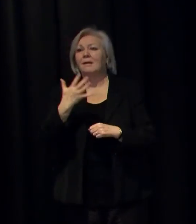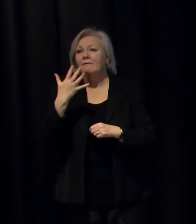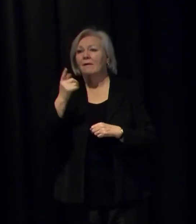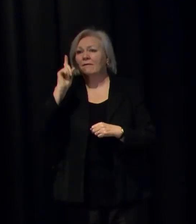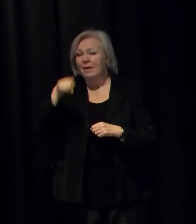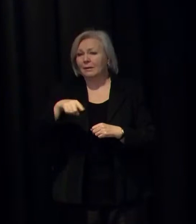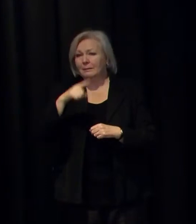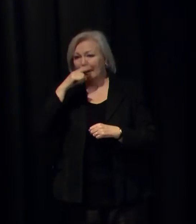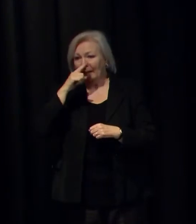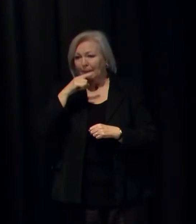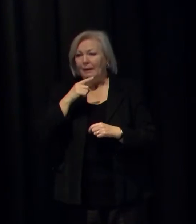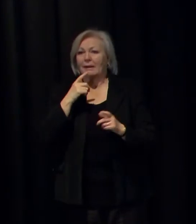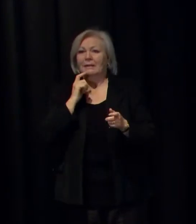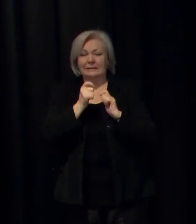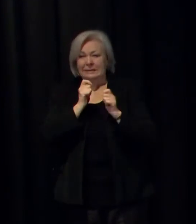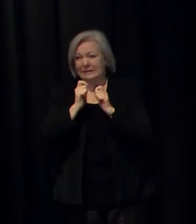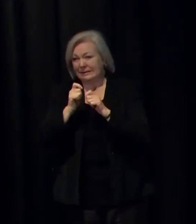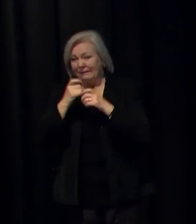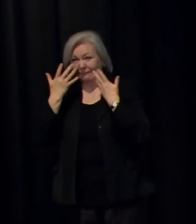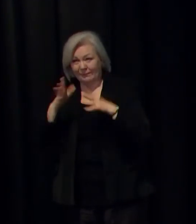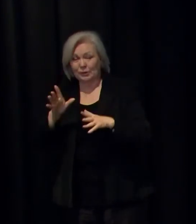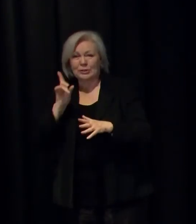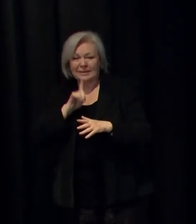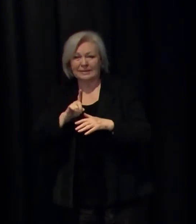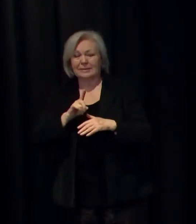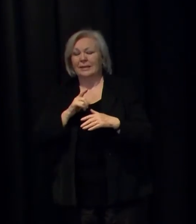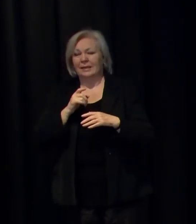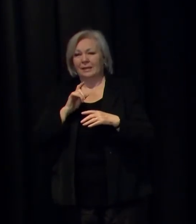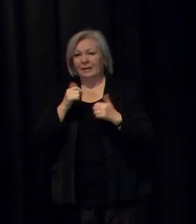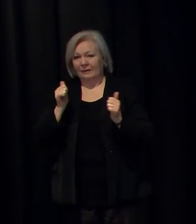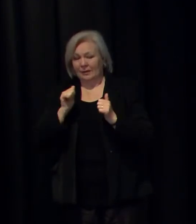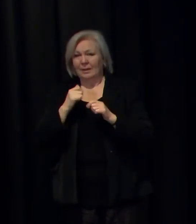73,501 tests processed yesterday and